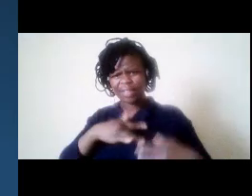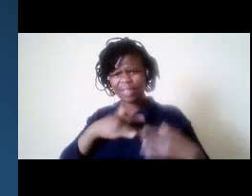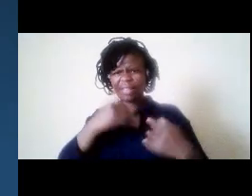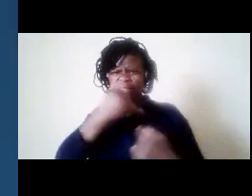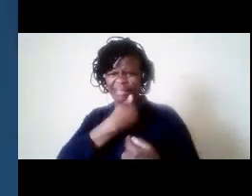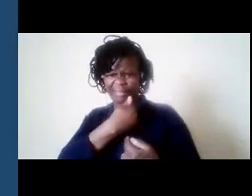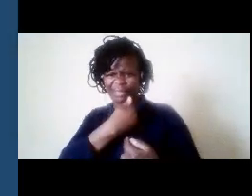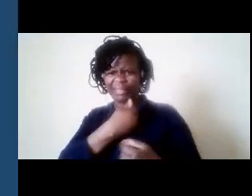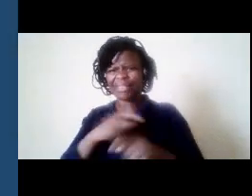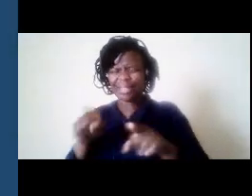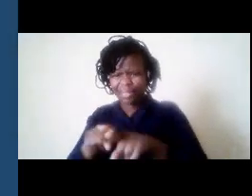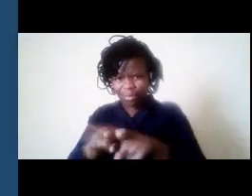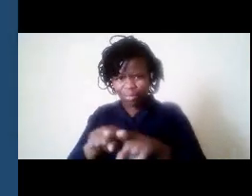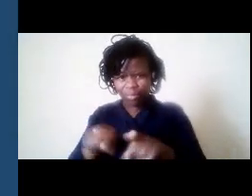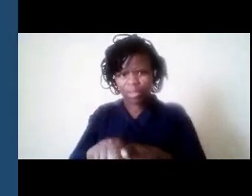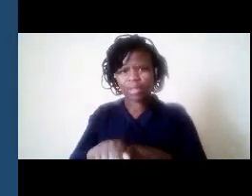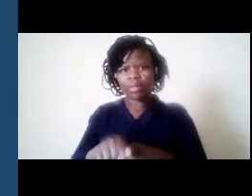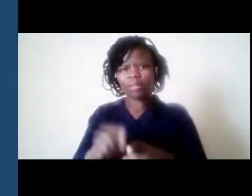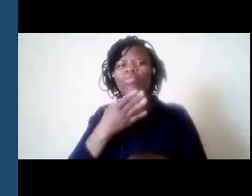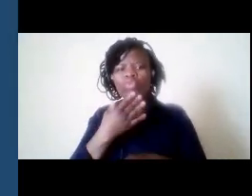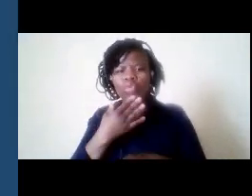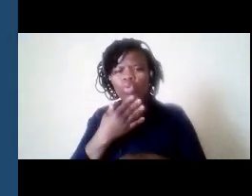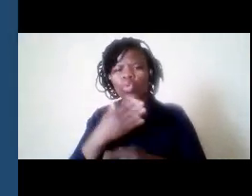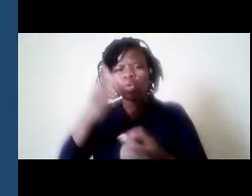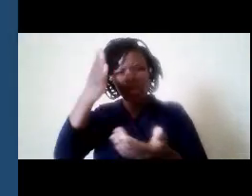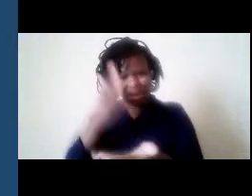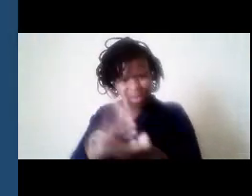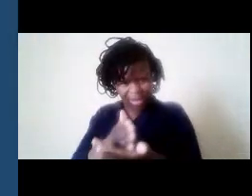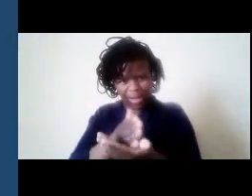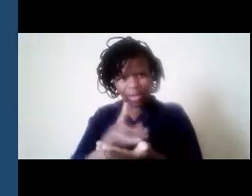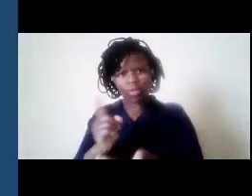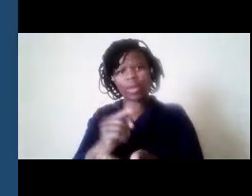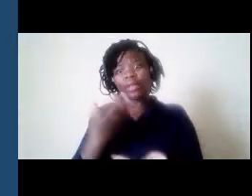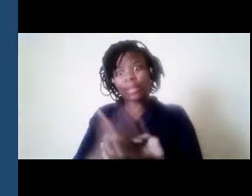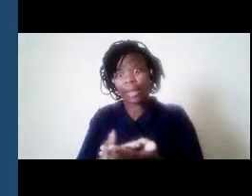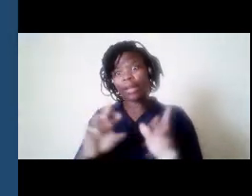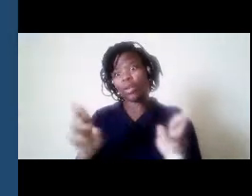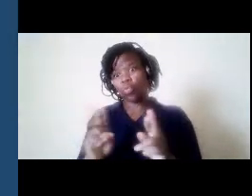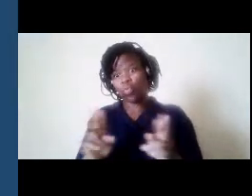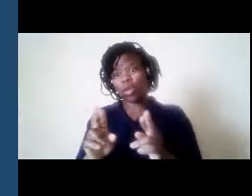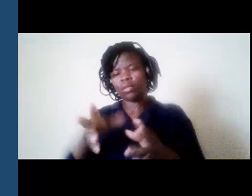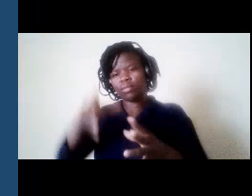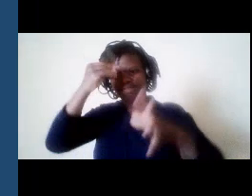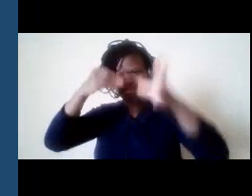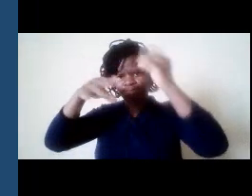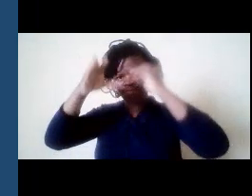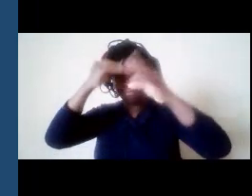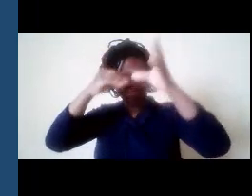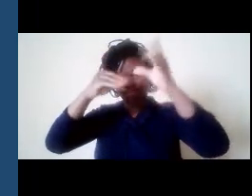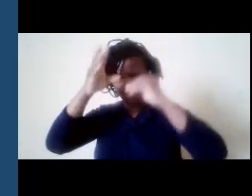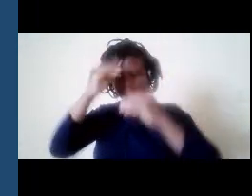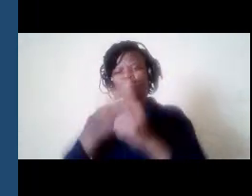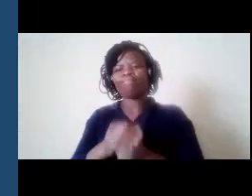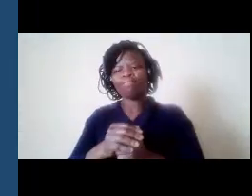a child we feel in real contact with and a child who feels ready to learn. On a more practical